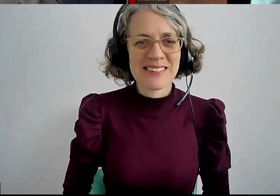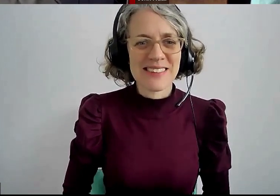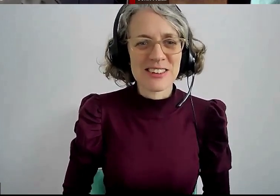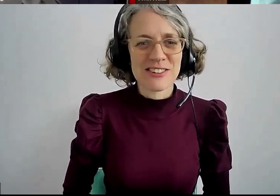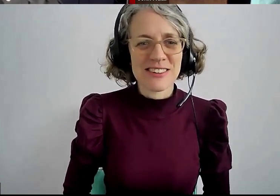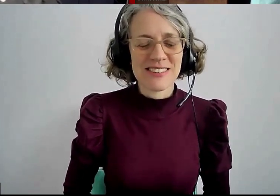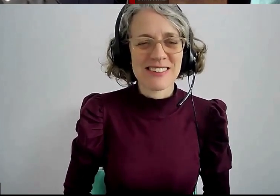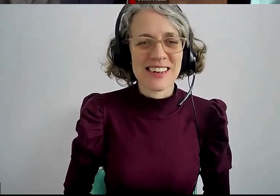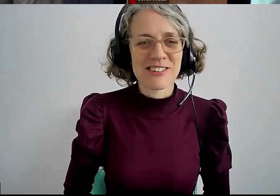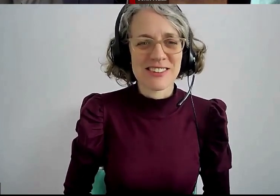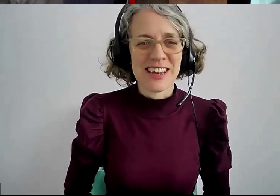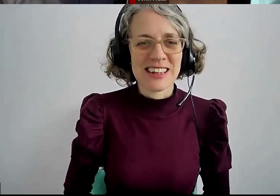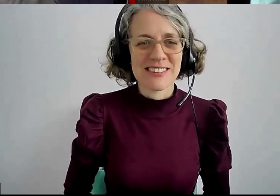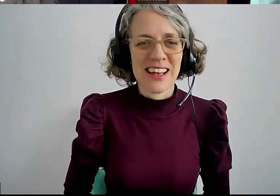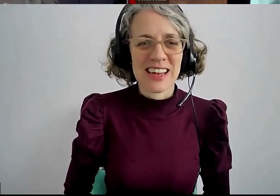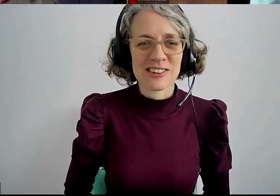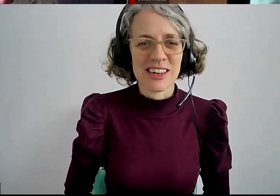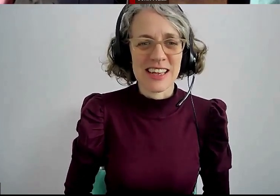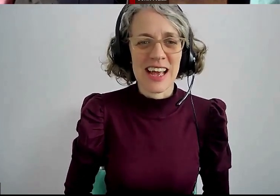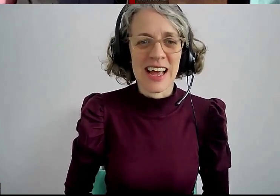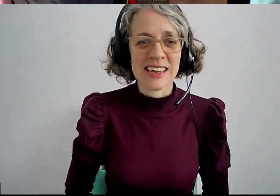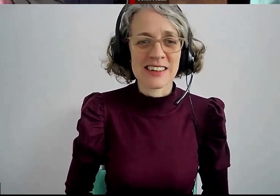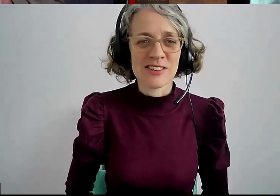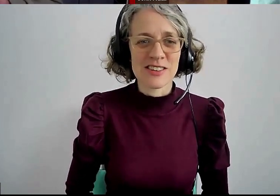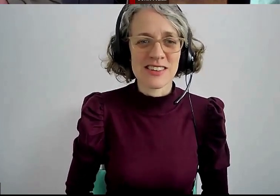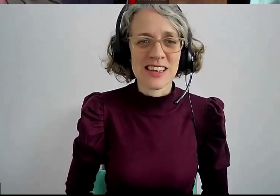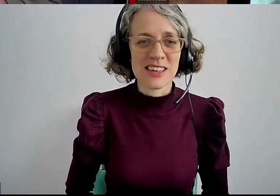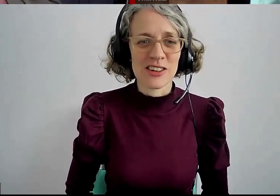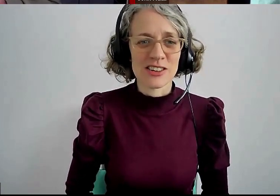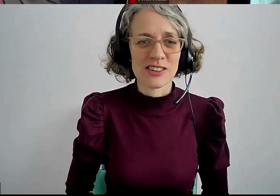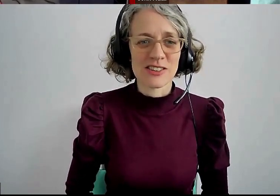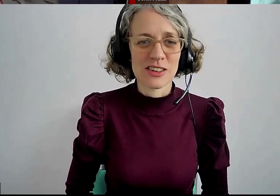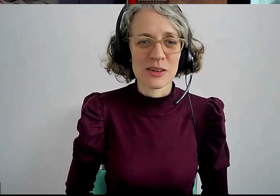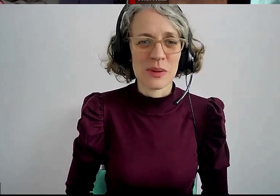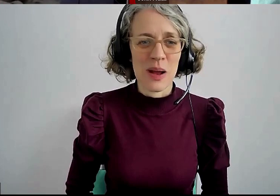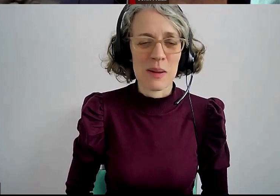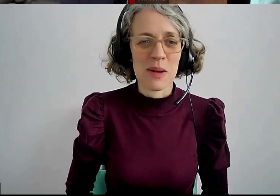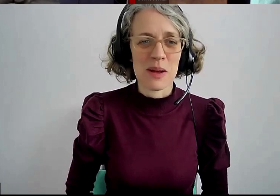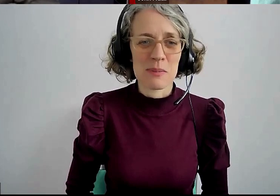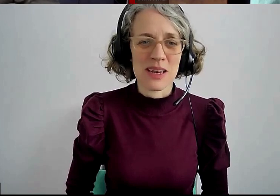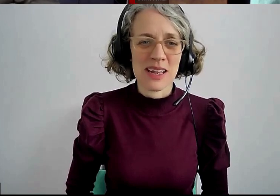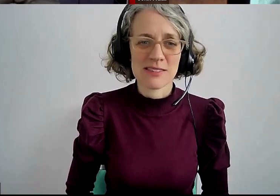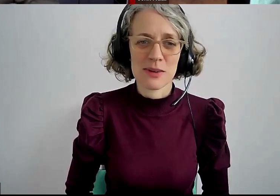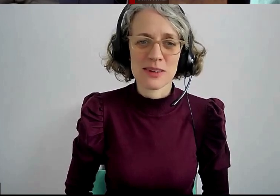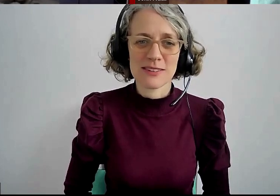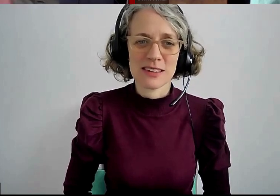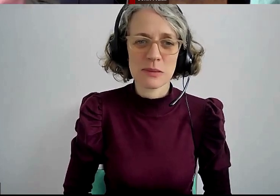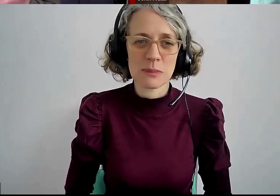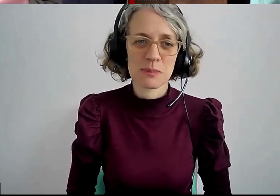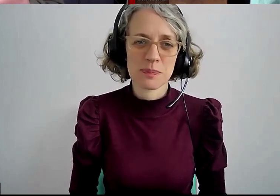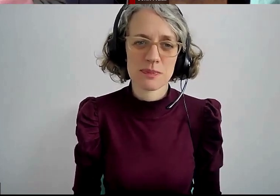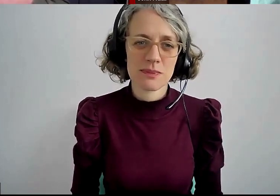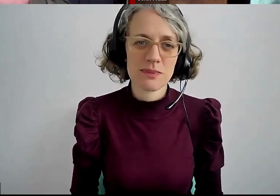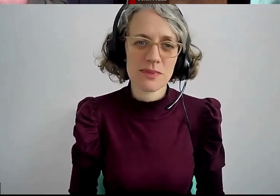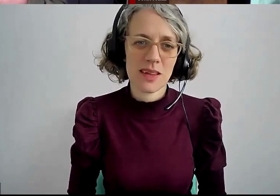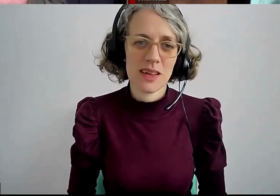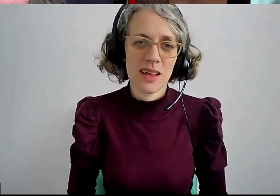Okay, it's an interesting answer actually, and it does lead on to my next question.